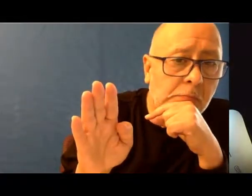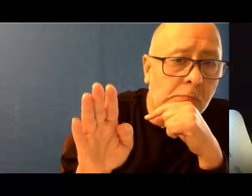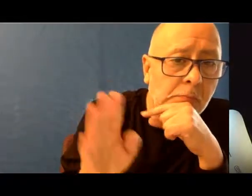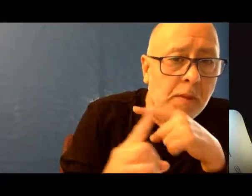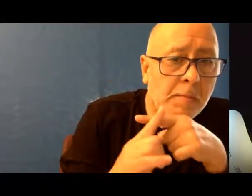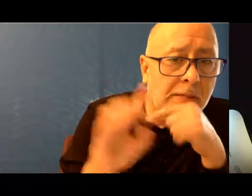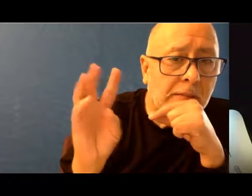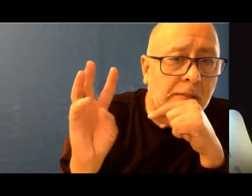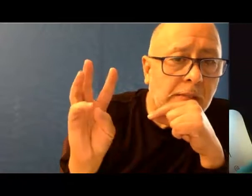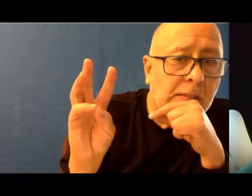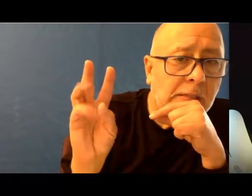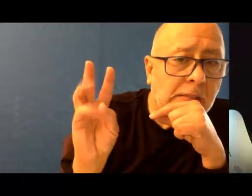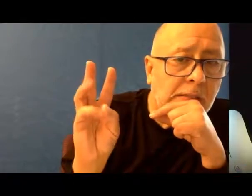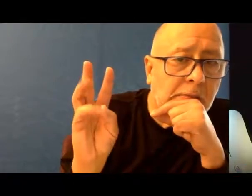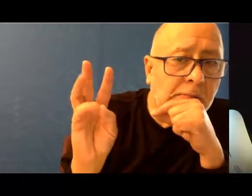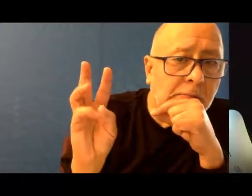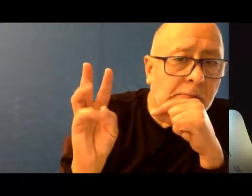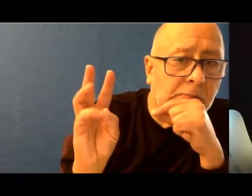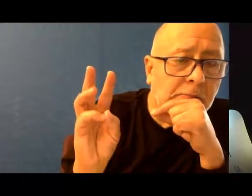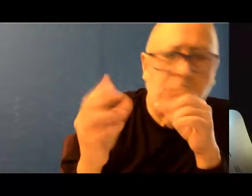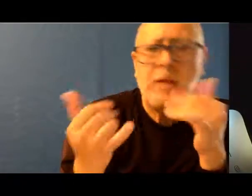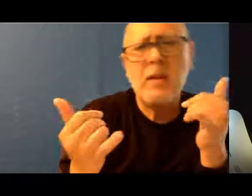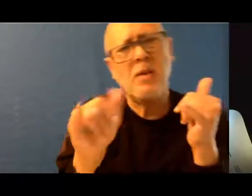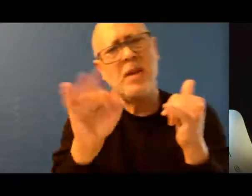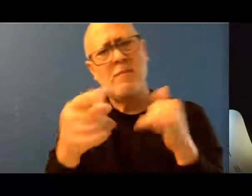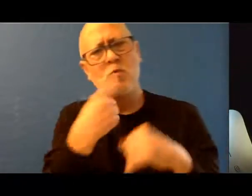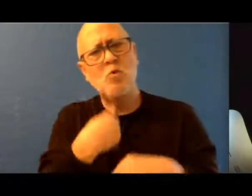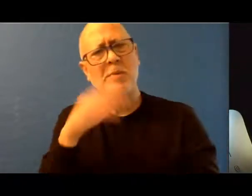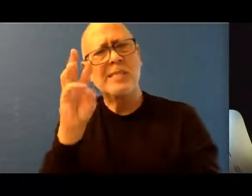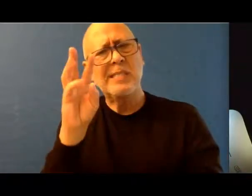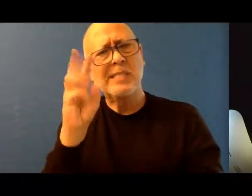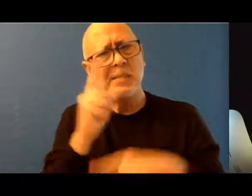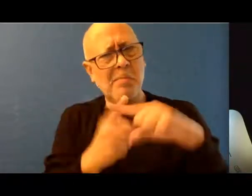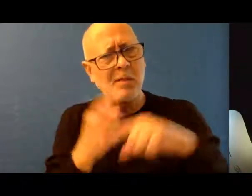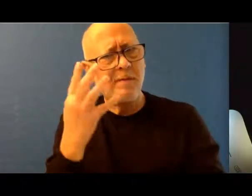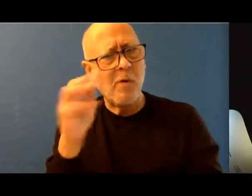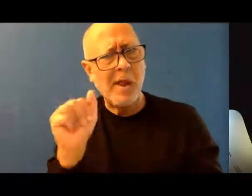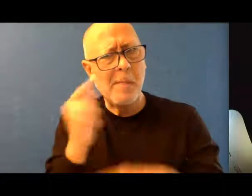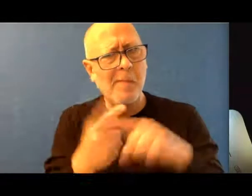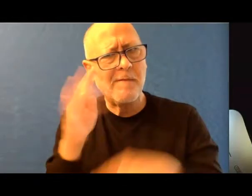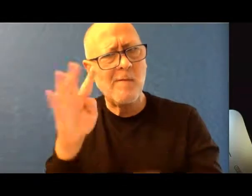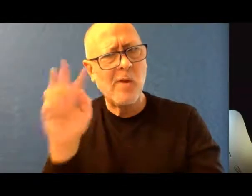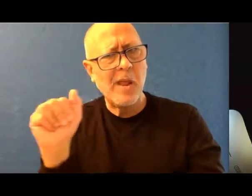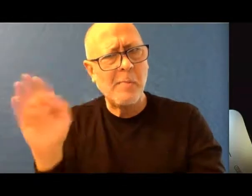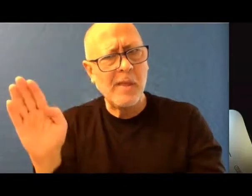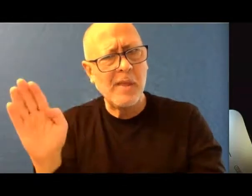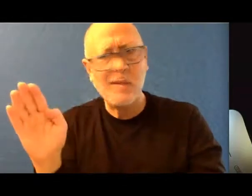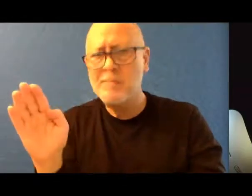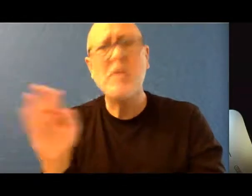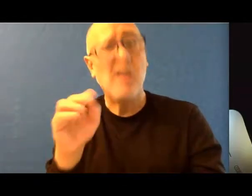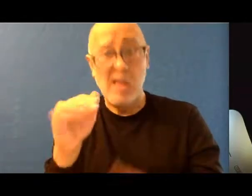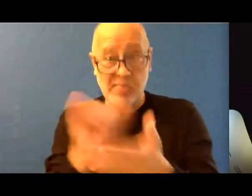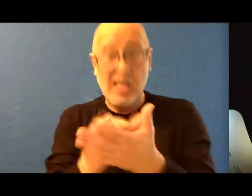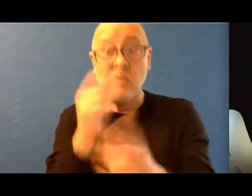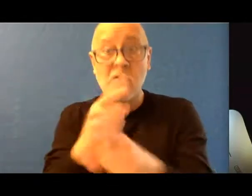plus 16. Now, if you had told me 16 plus 4a plus 4ab, you have the right